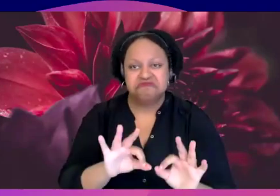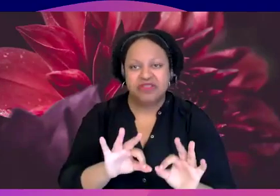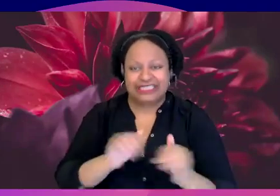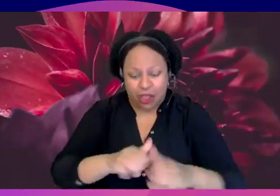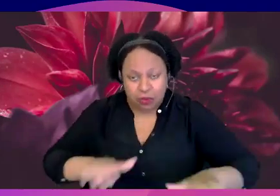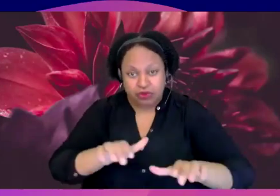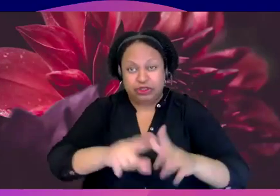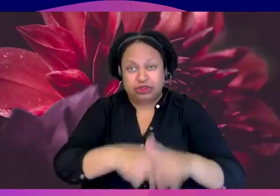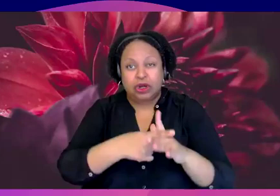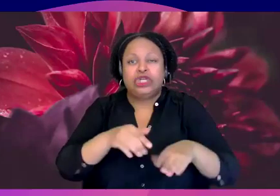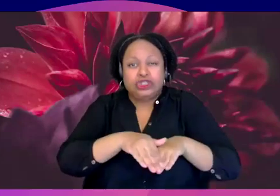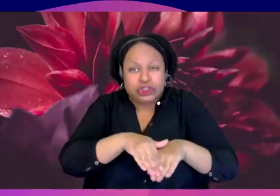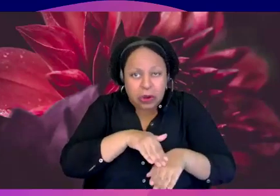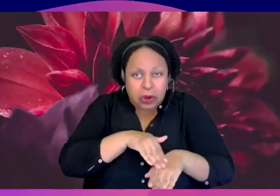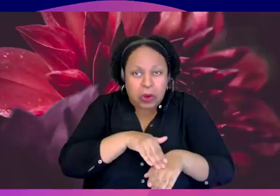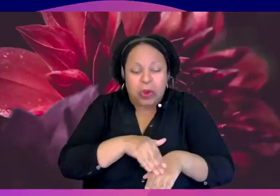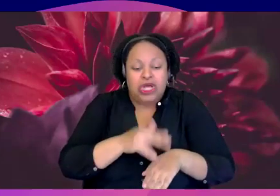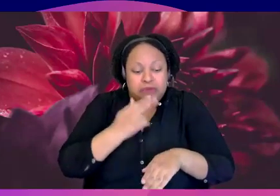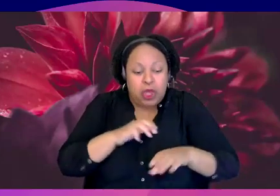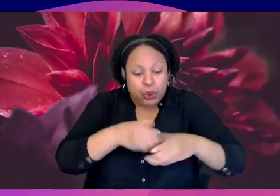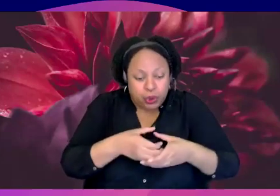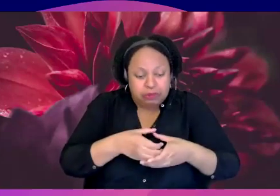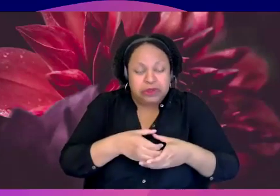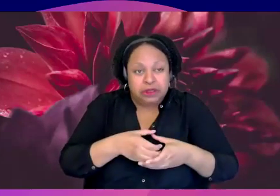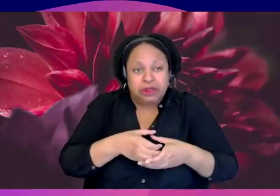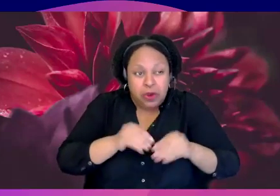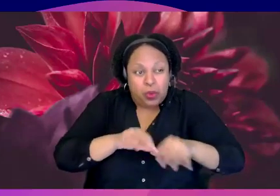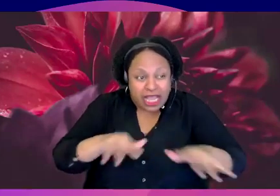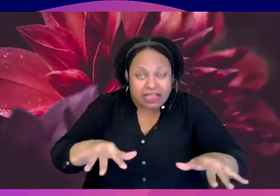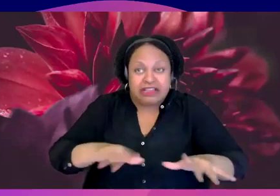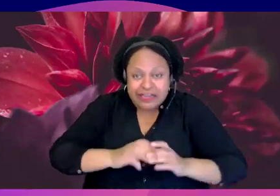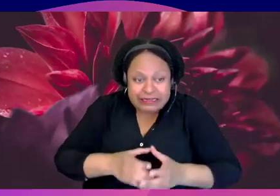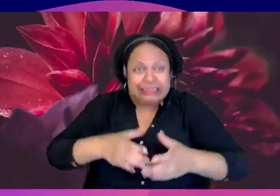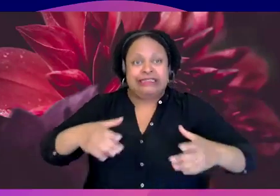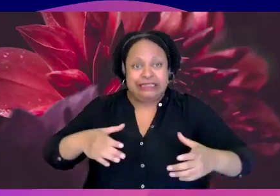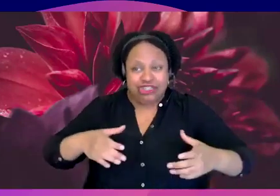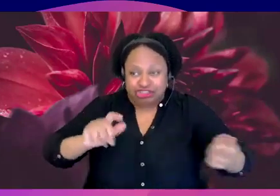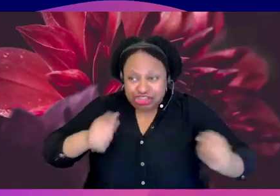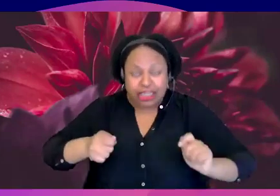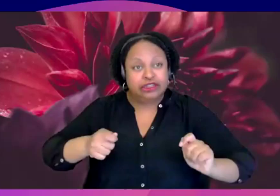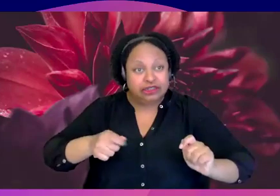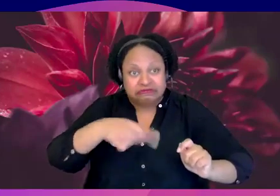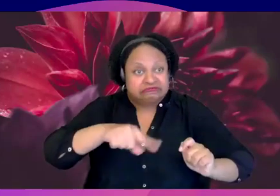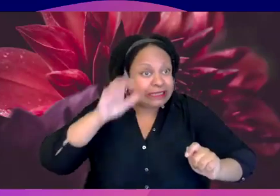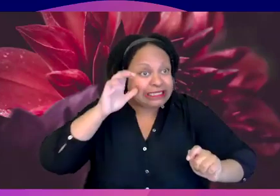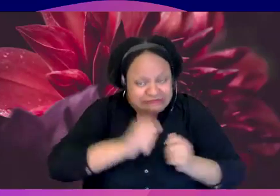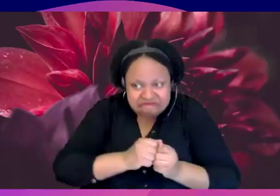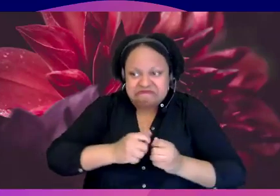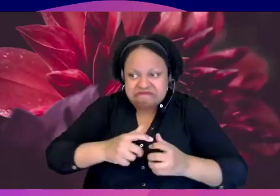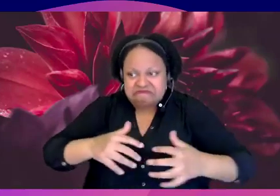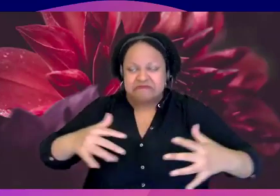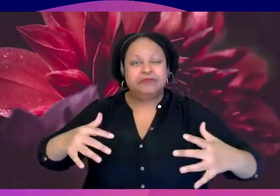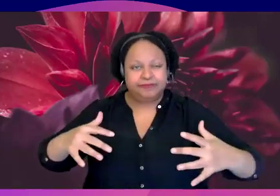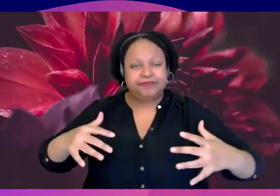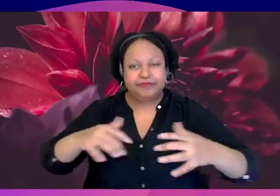movements start, very slow, small groups, making waves, making changes and having their voices heard, but